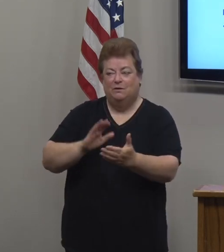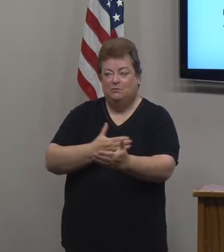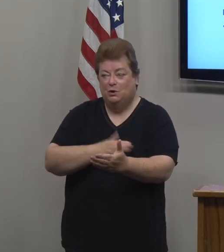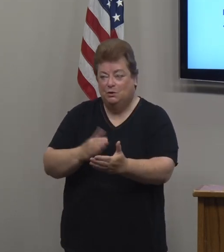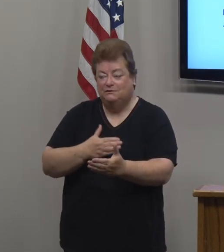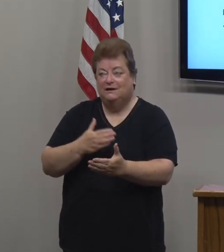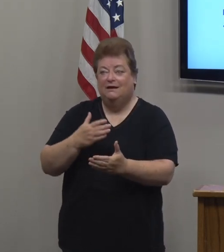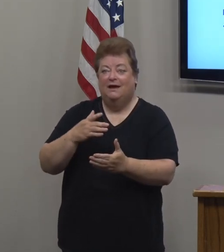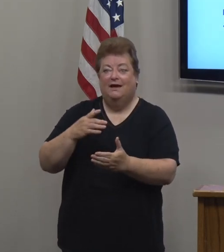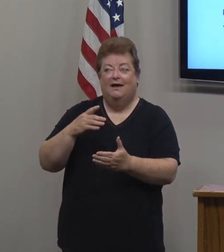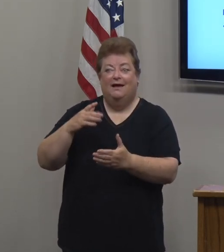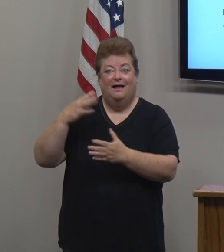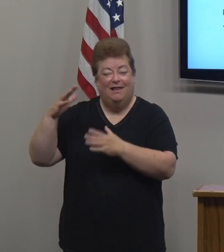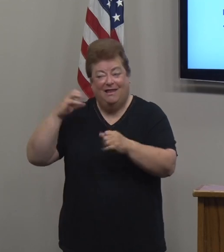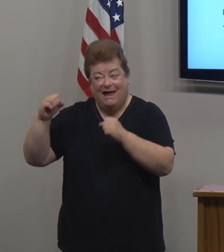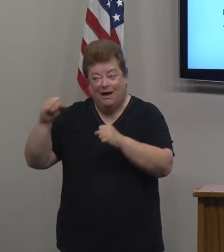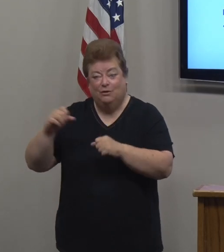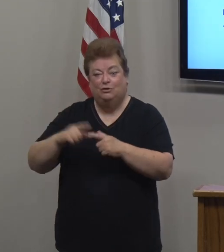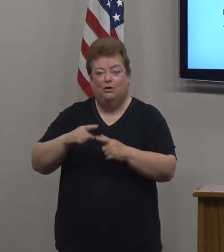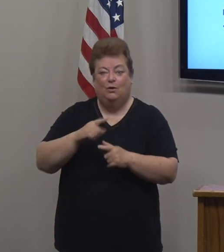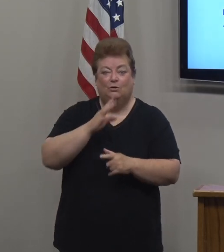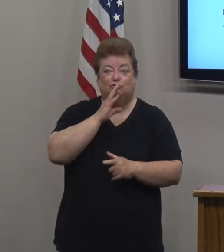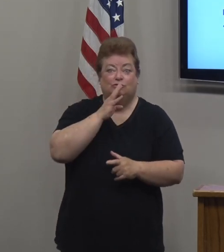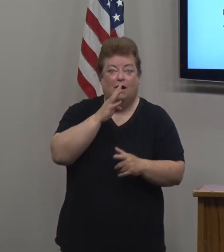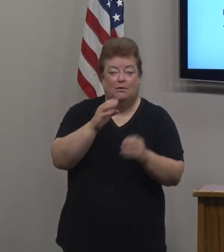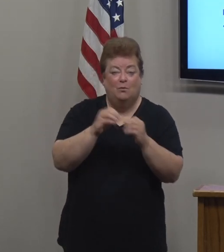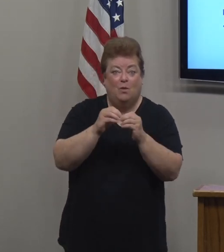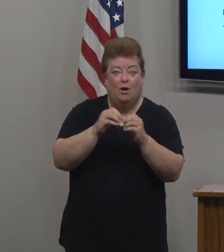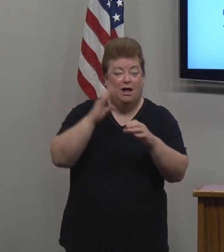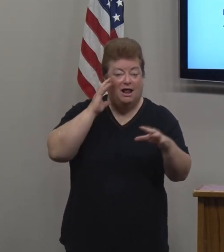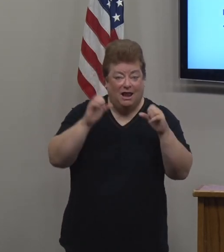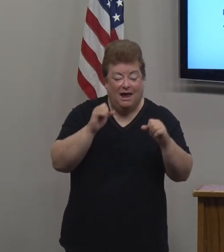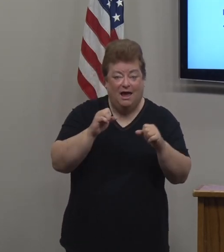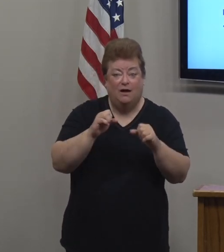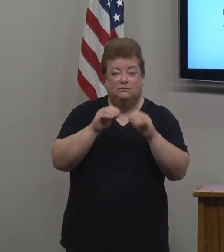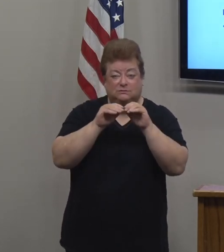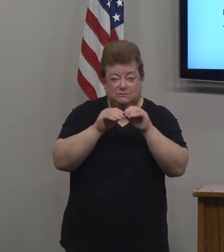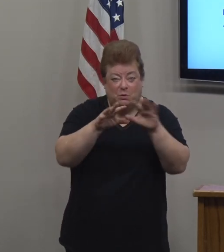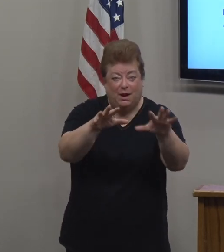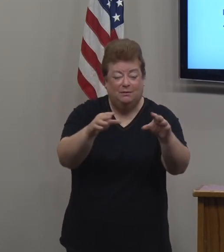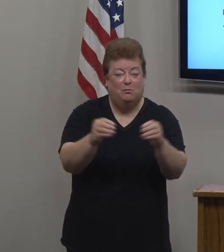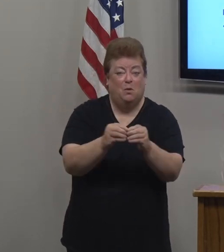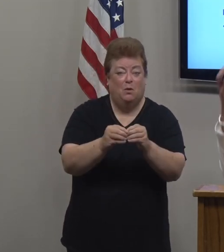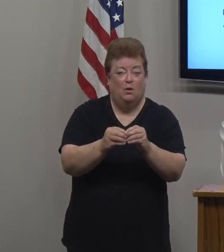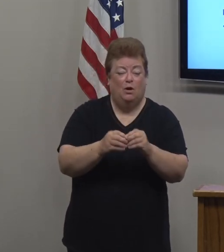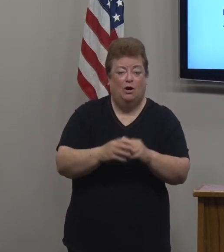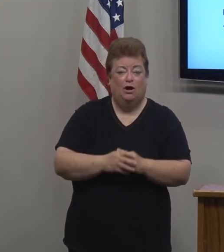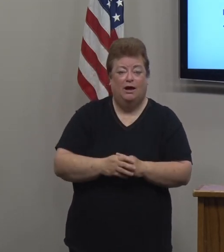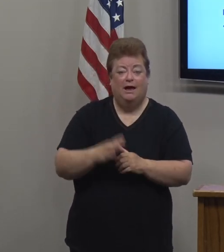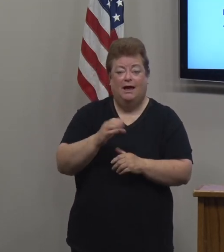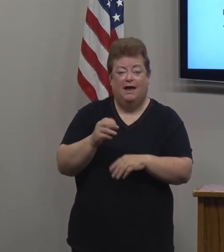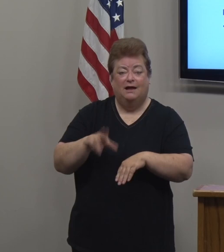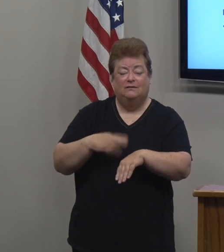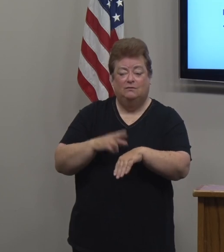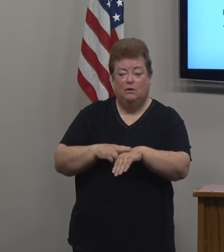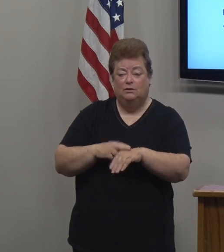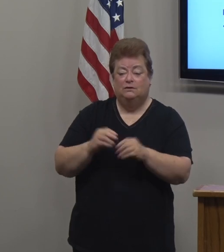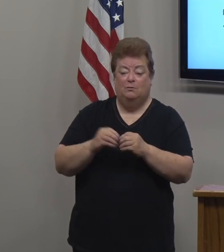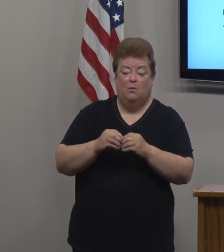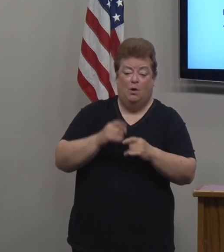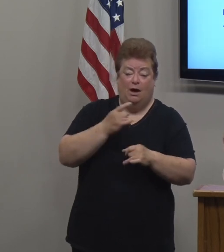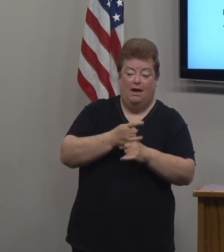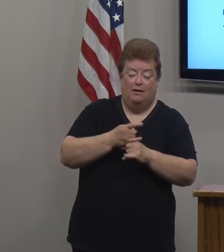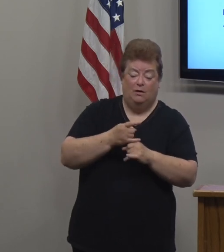and you spread aerosol potentially that contributes to the transmission of COVID-19. And of course, the more alcohol